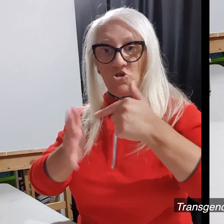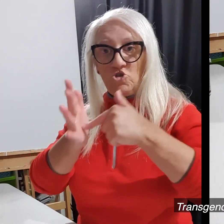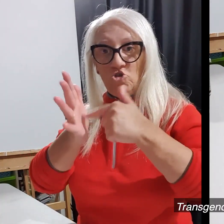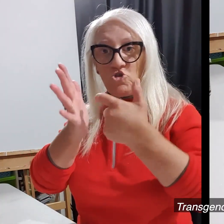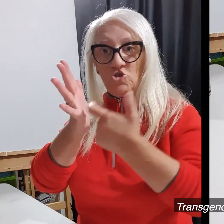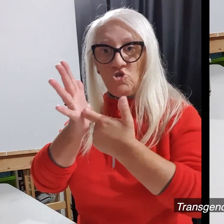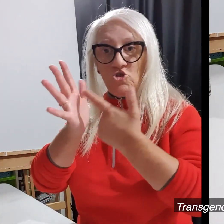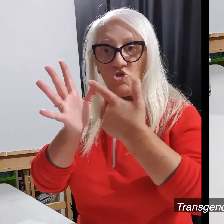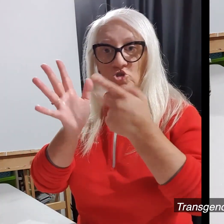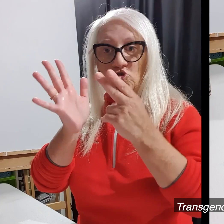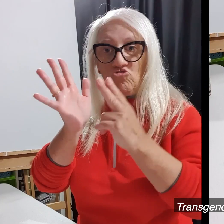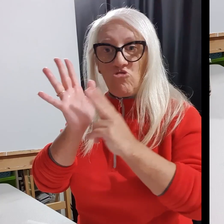transgender,